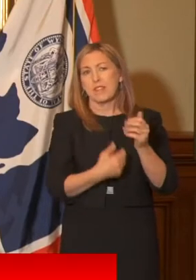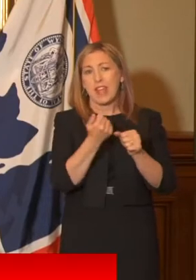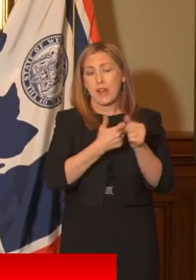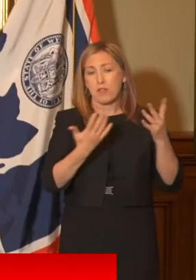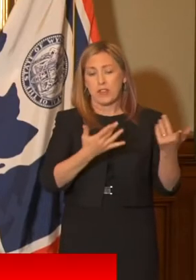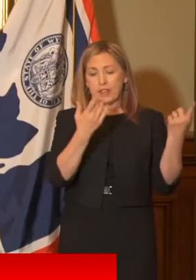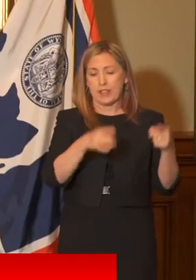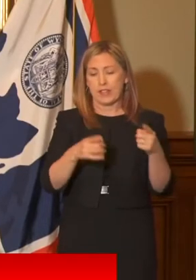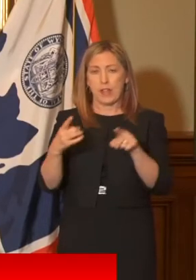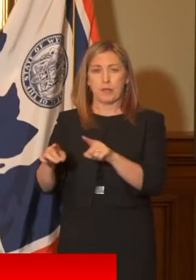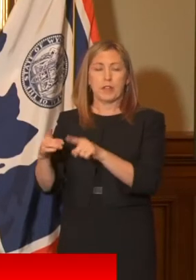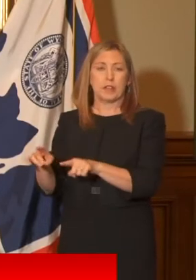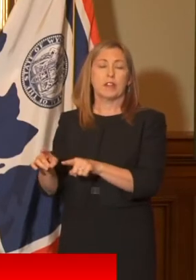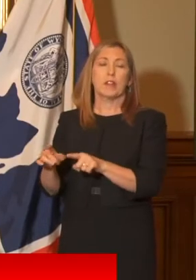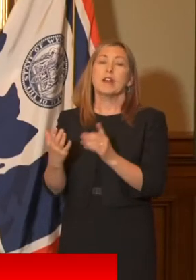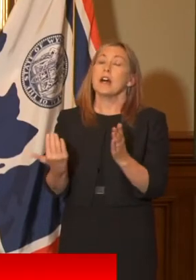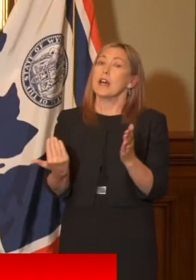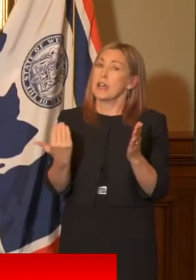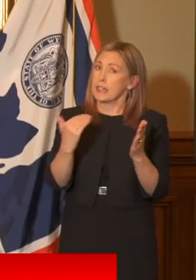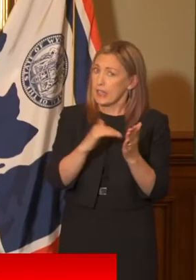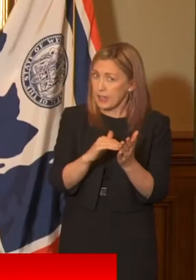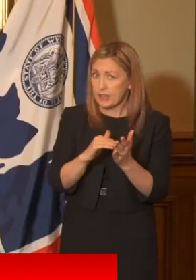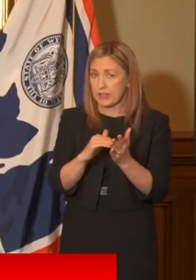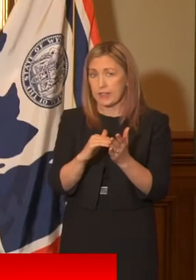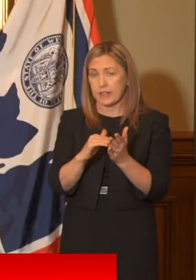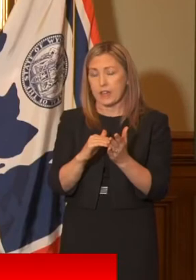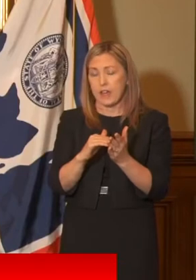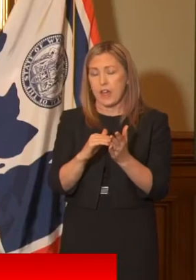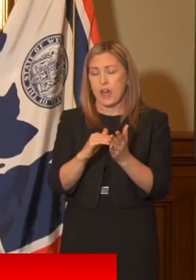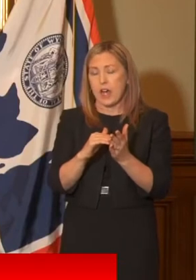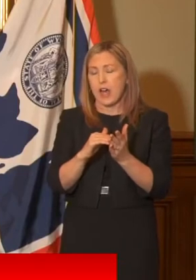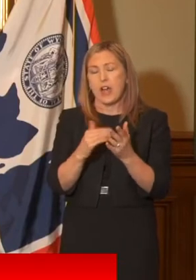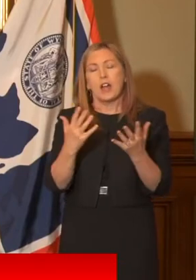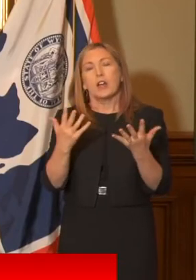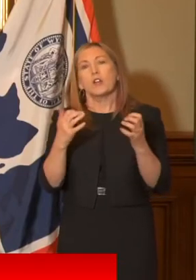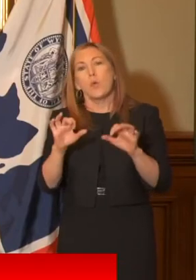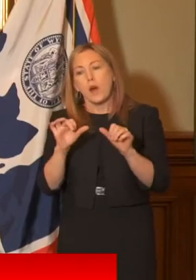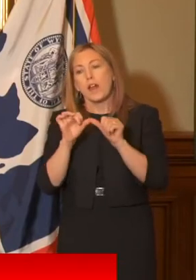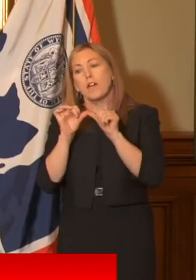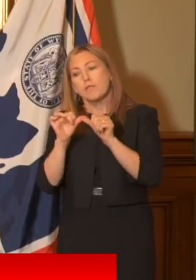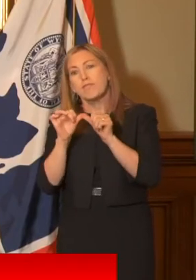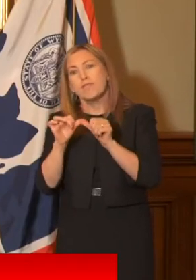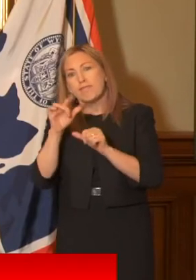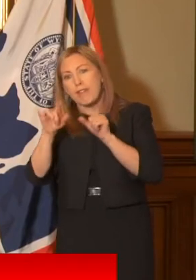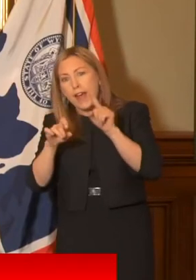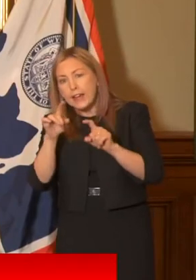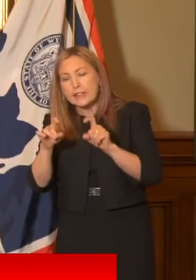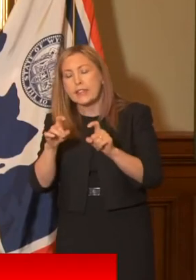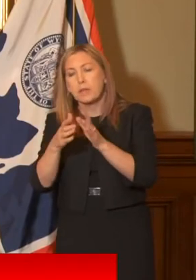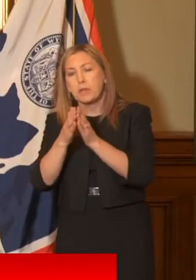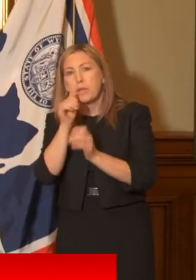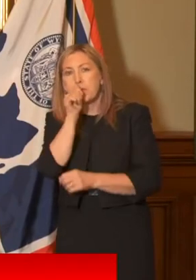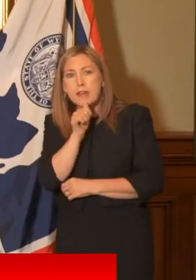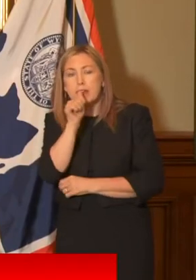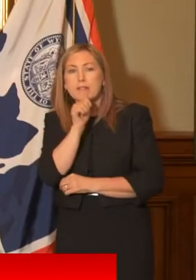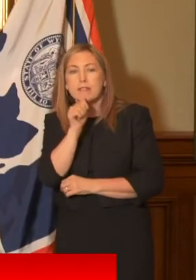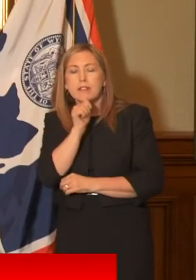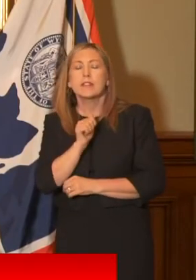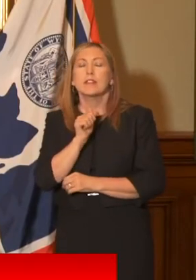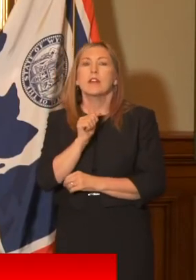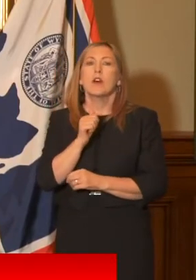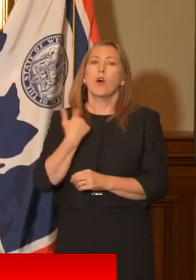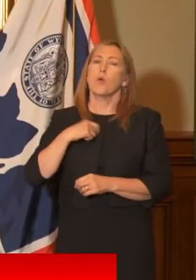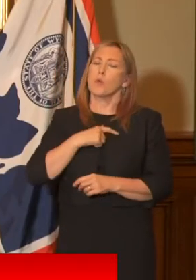on. Again, I hate to keep asking for your patience on this, but we are working as quickly